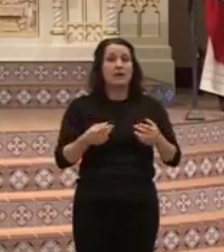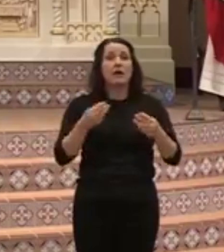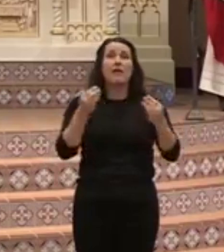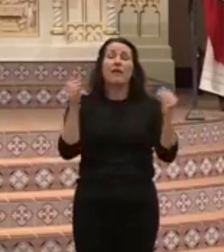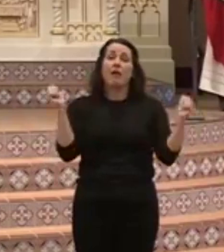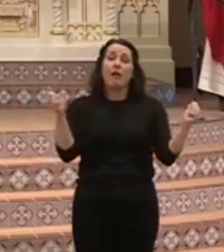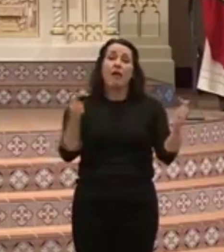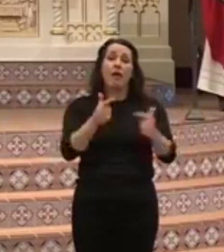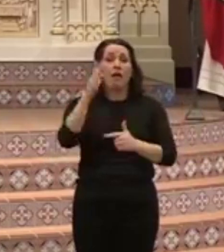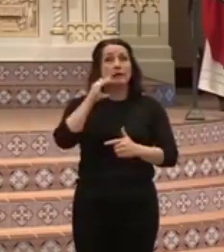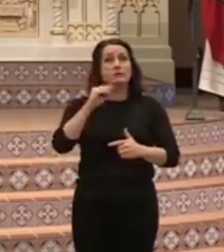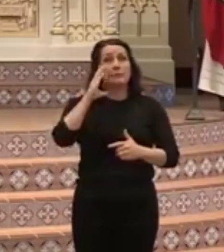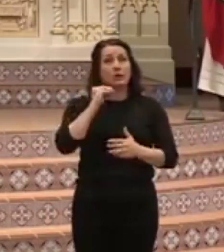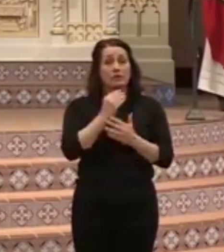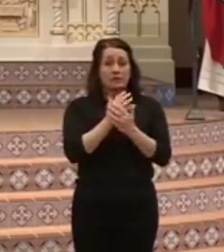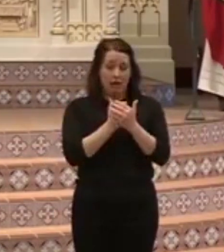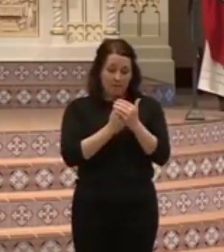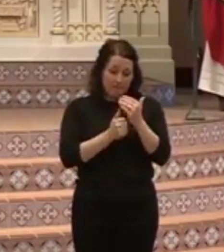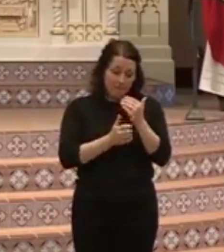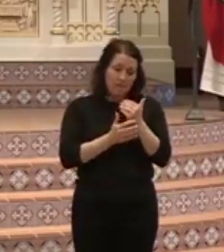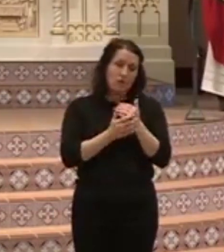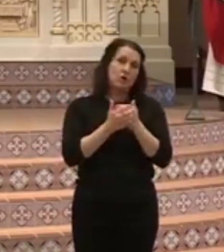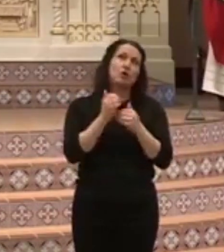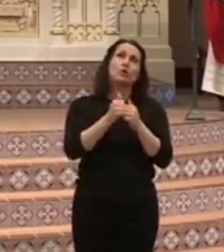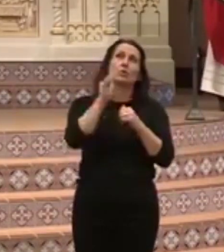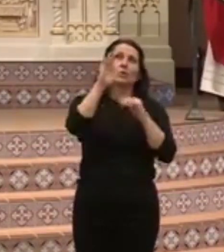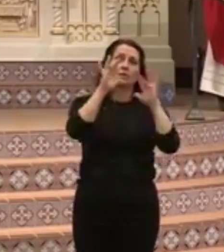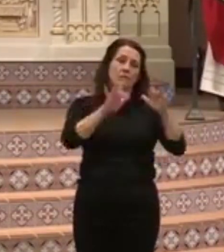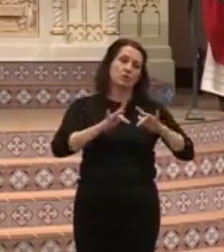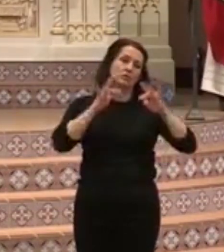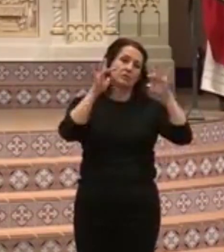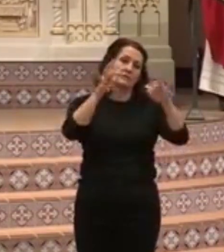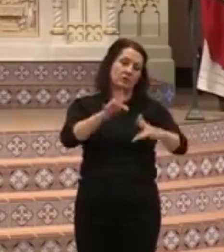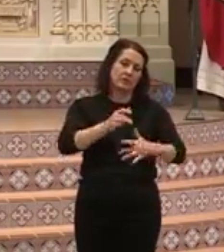find comfort in your merciful love.